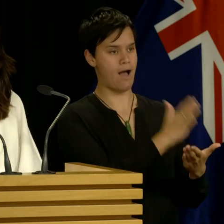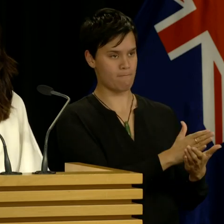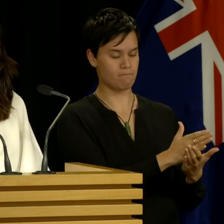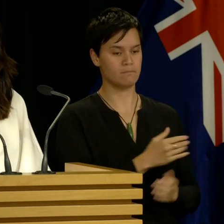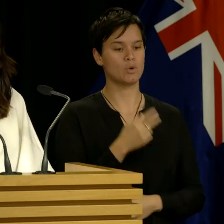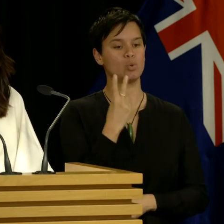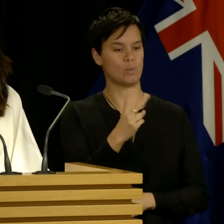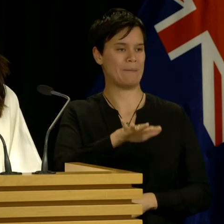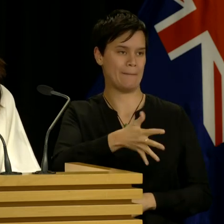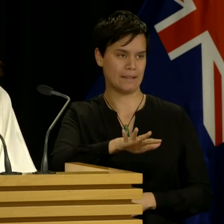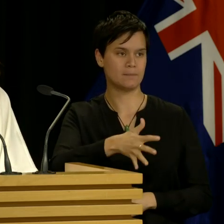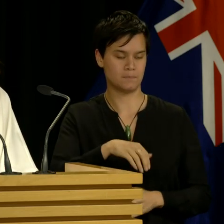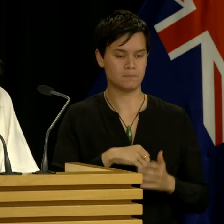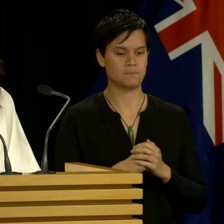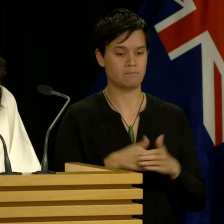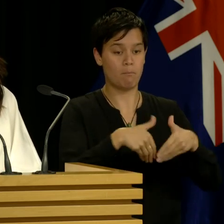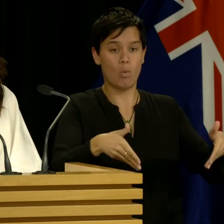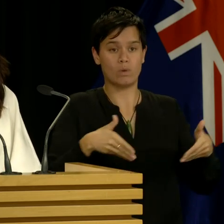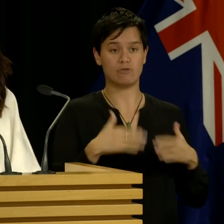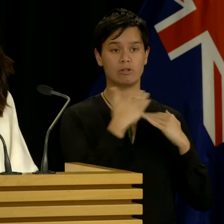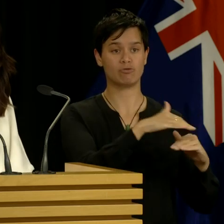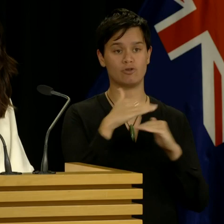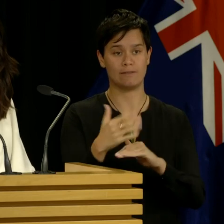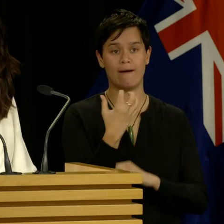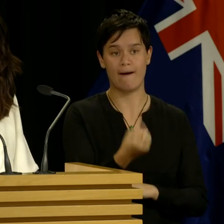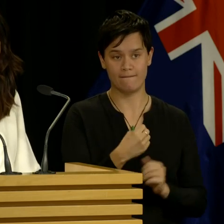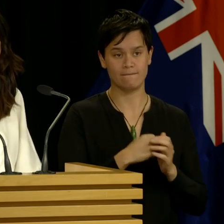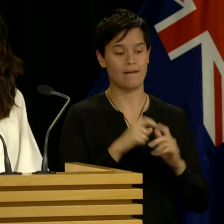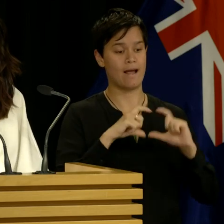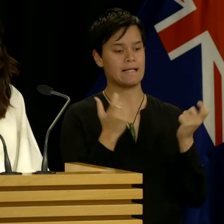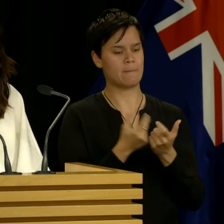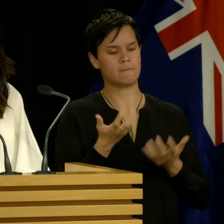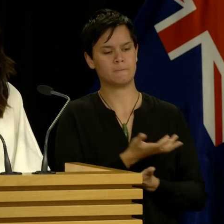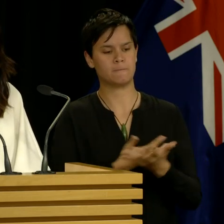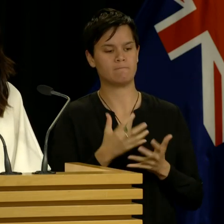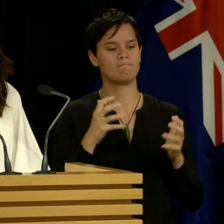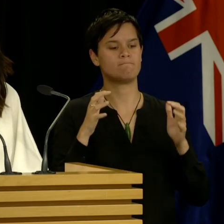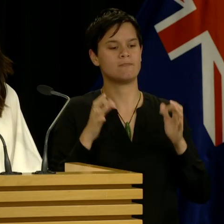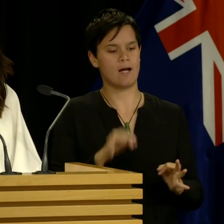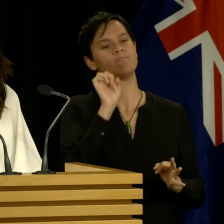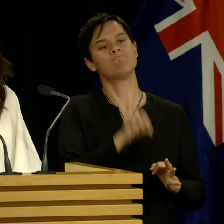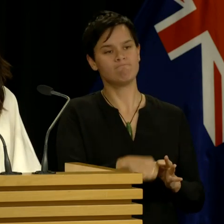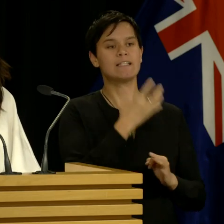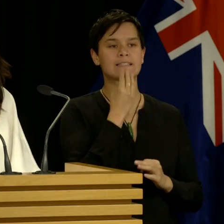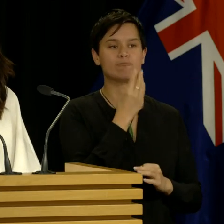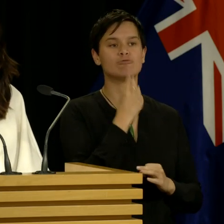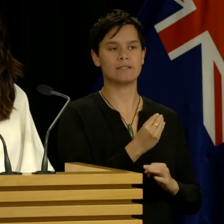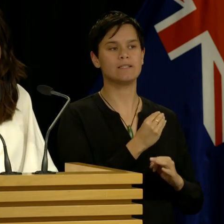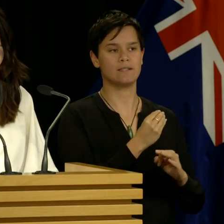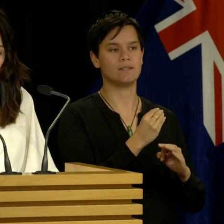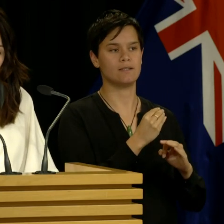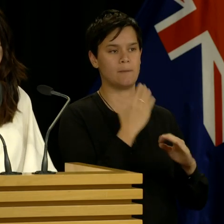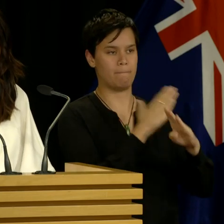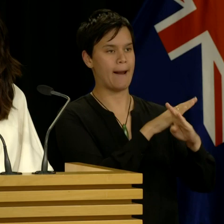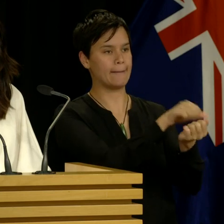2. On border restrictions, today Cabinet decided to keep in place the current temporary border measures for another